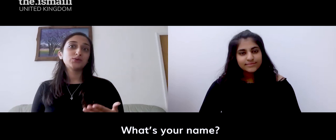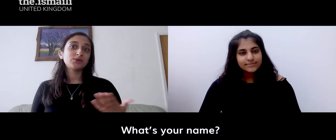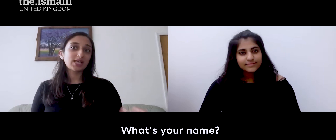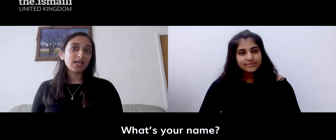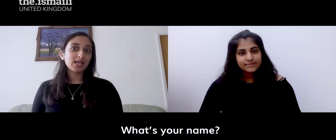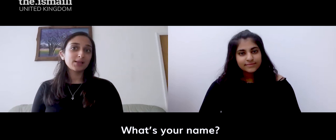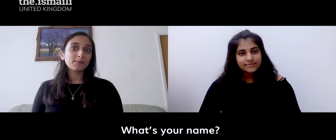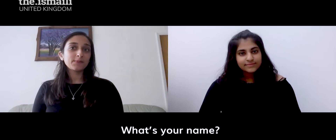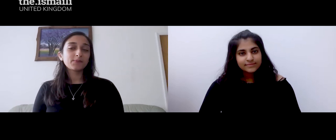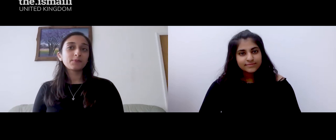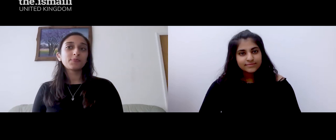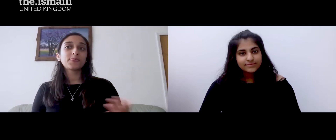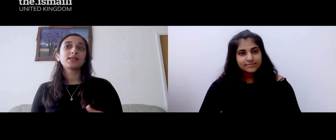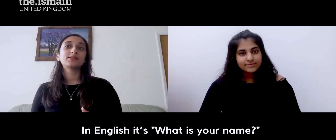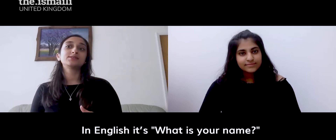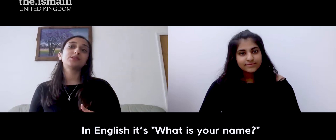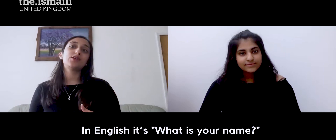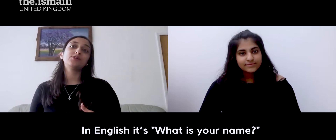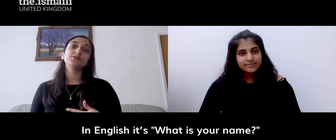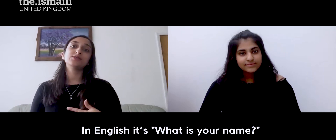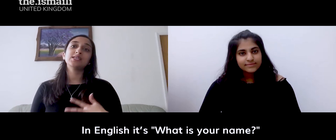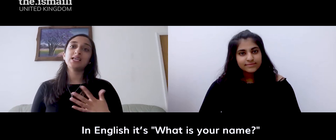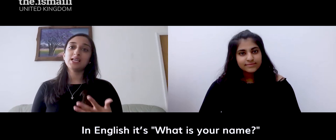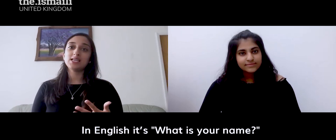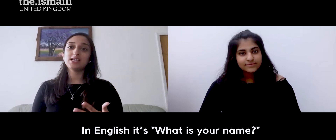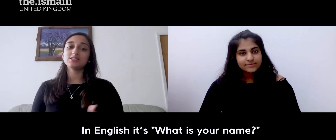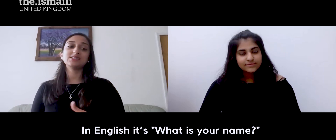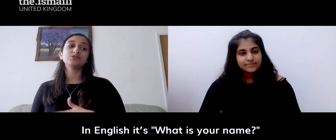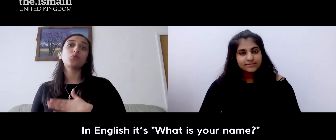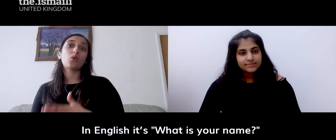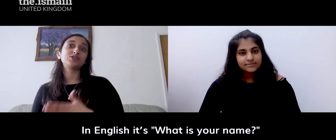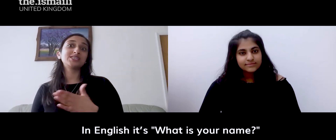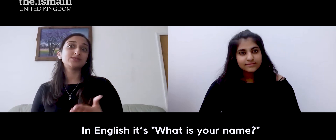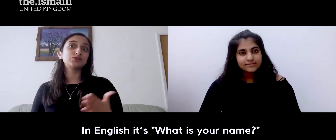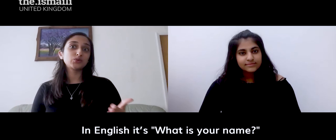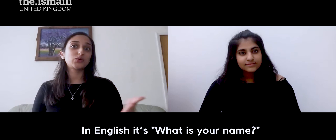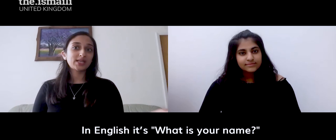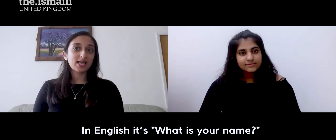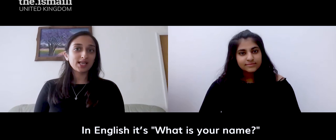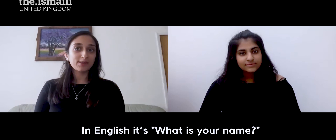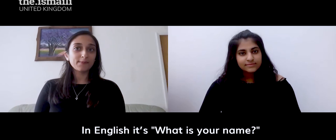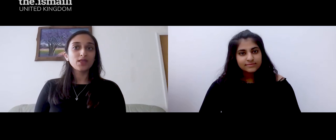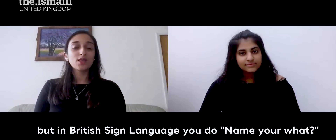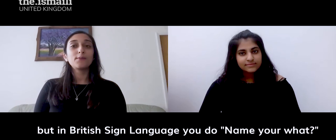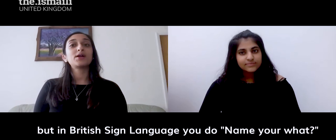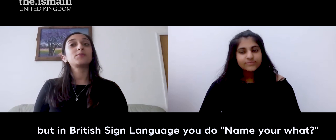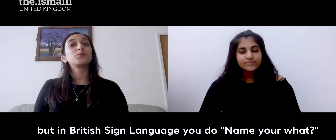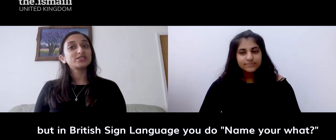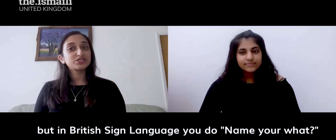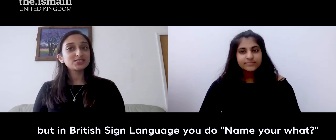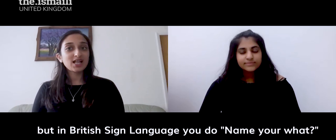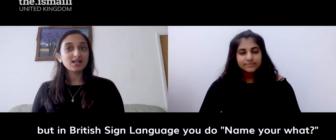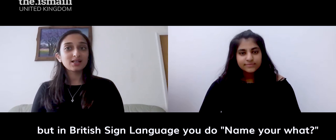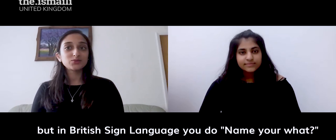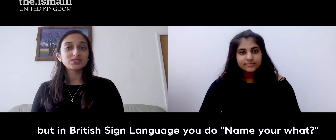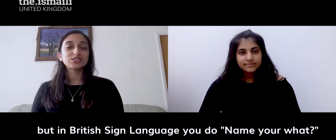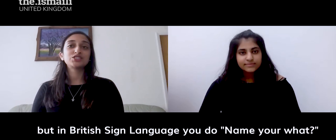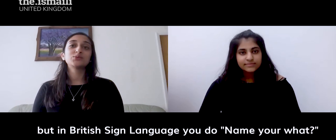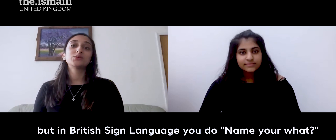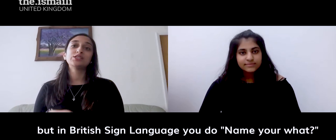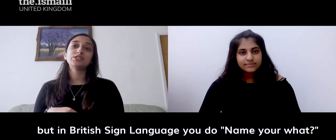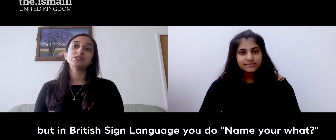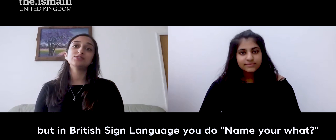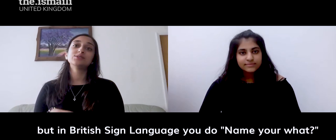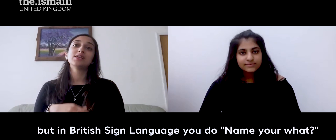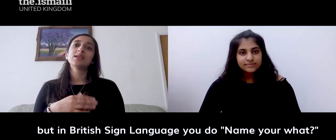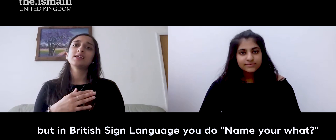What's your name? So in English, it's what is your name? But in British language,